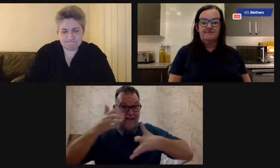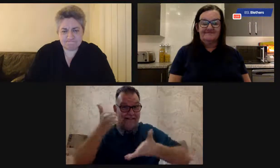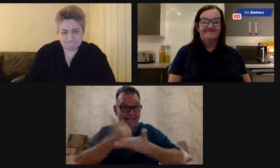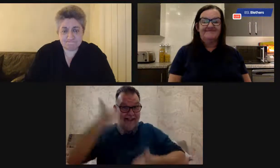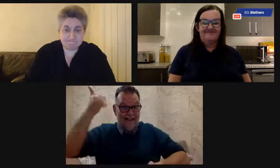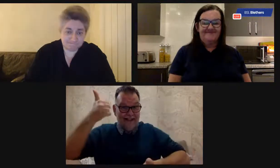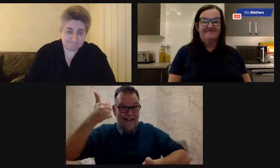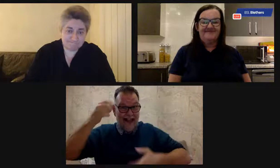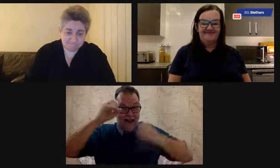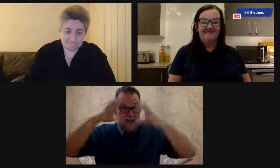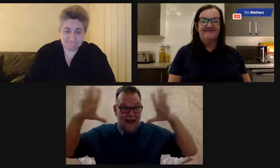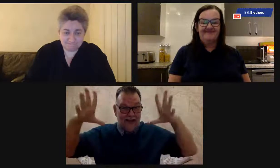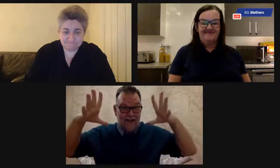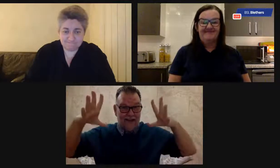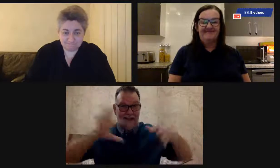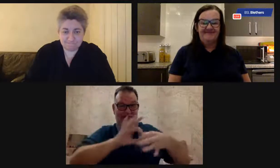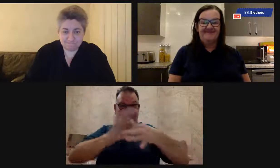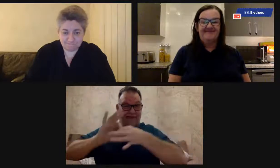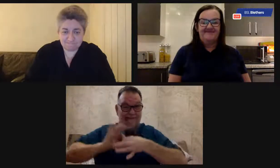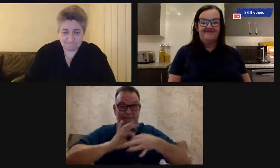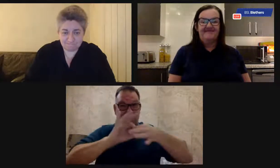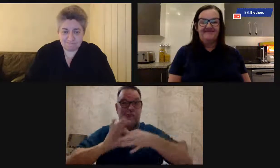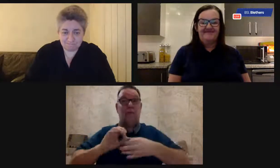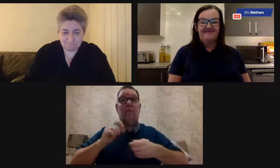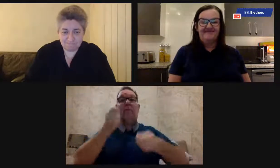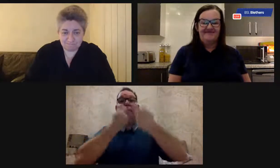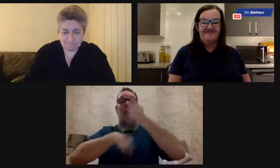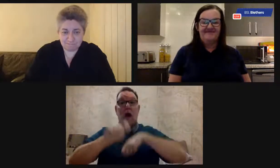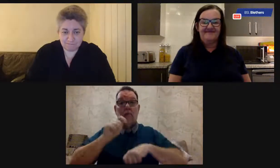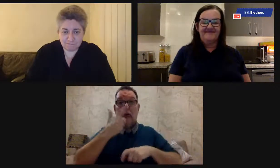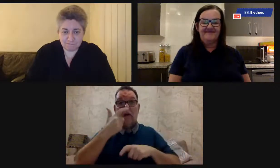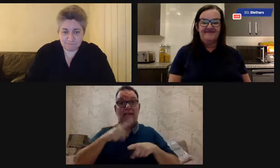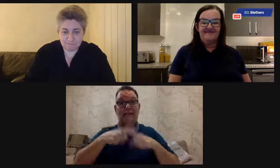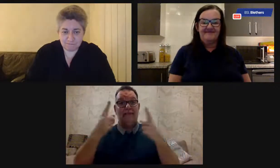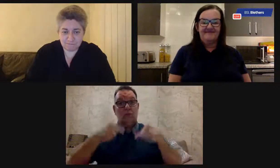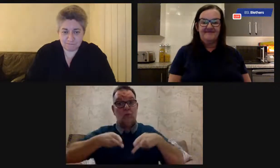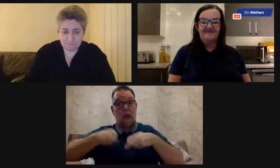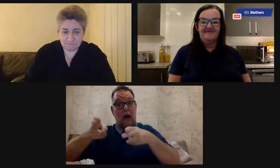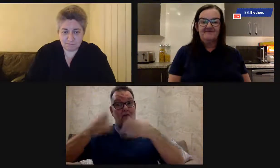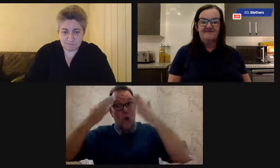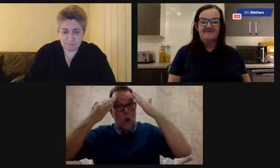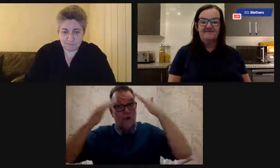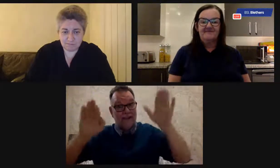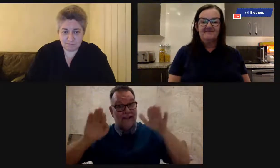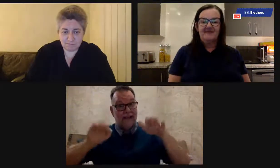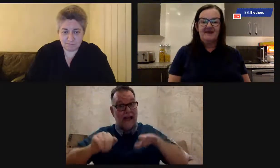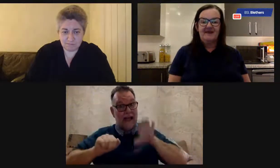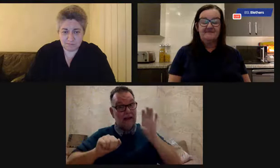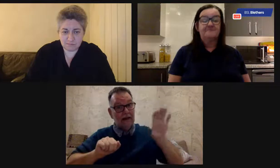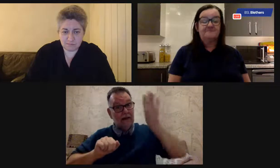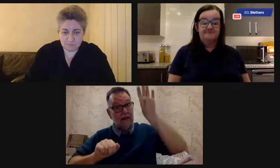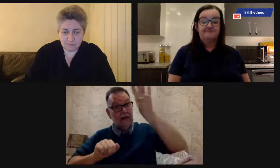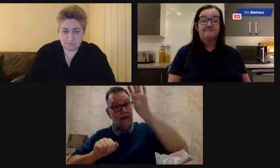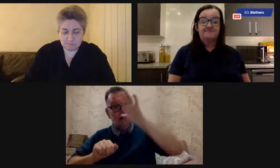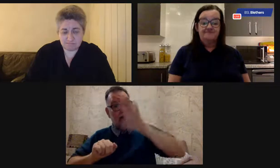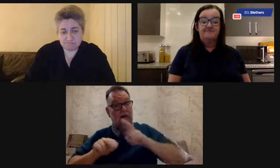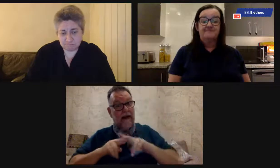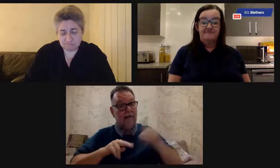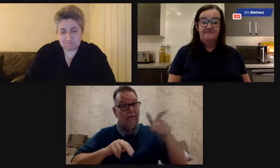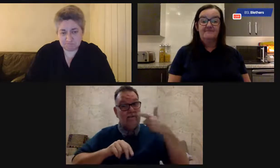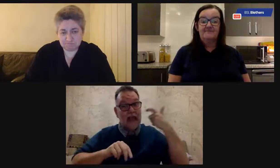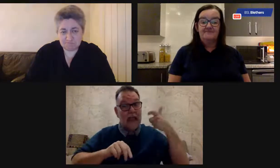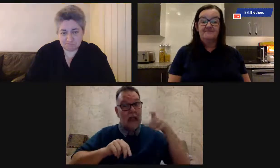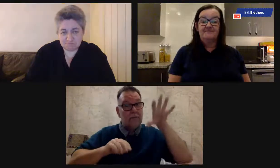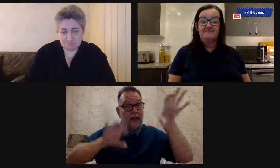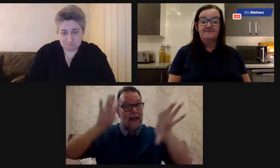Irish, Northern Irish, and Welsh cousins to really imagine about us all linking together, and we can have an